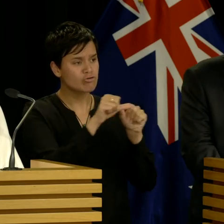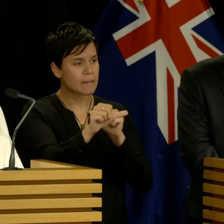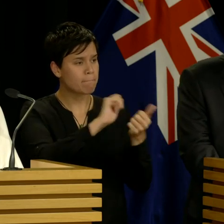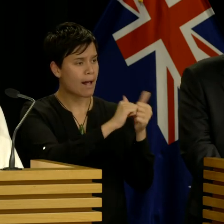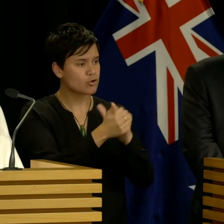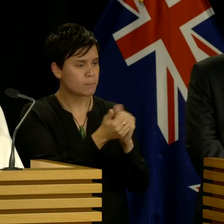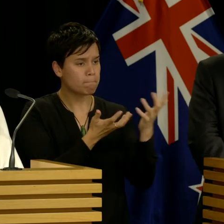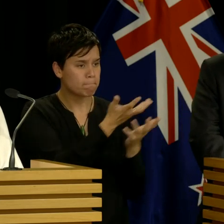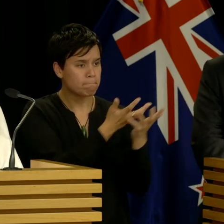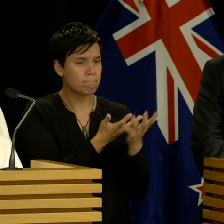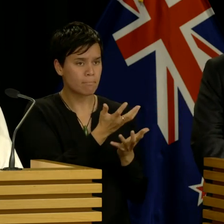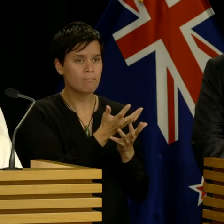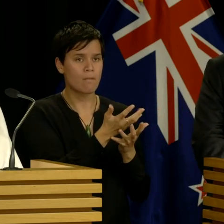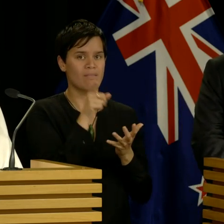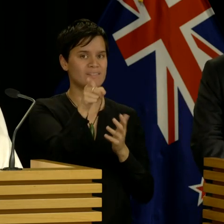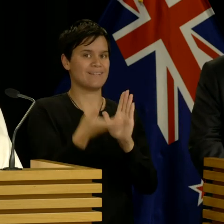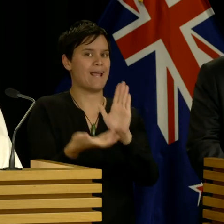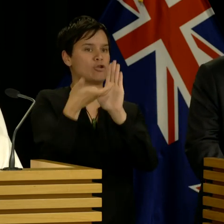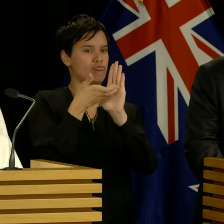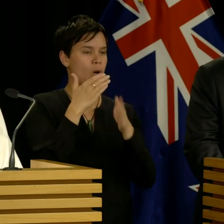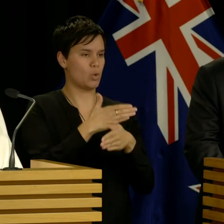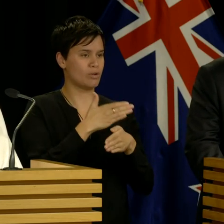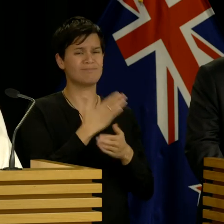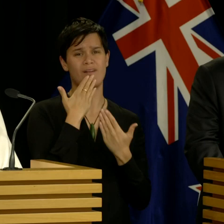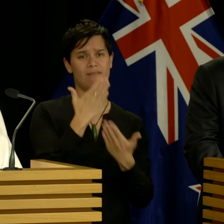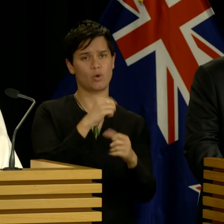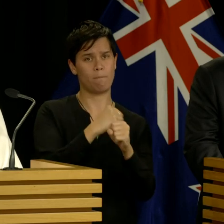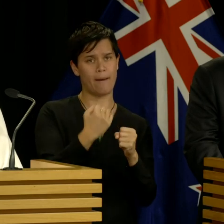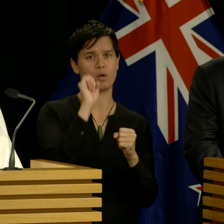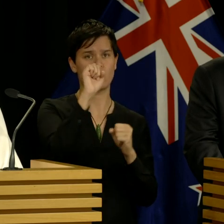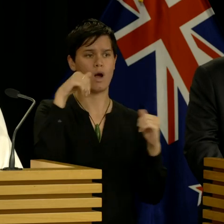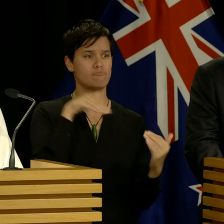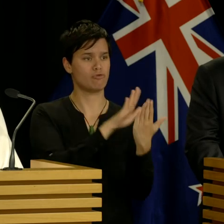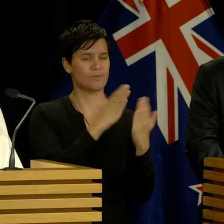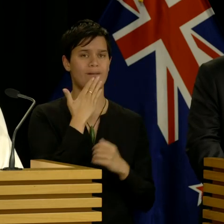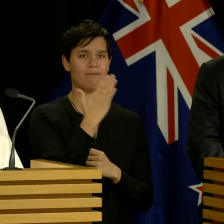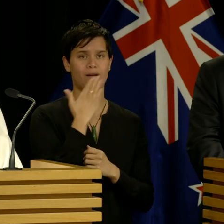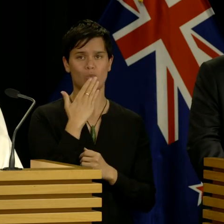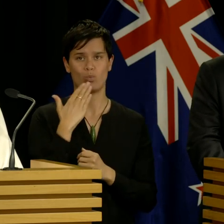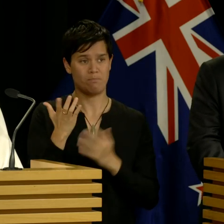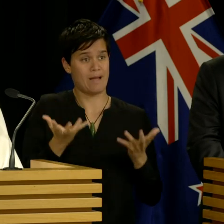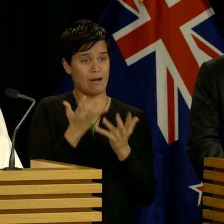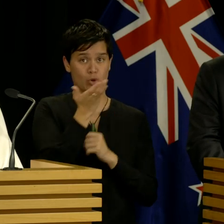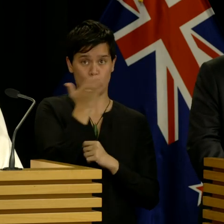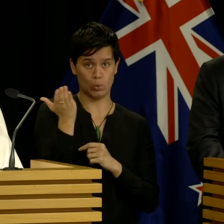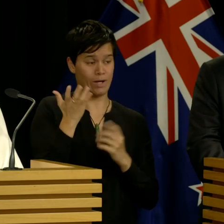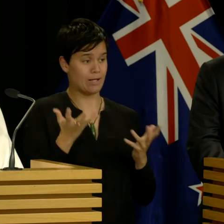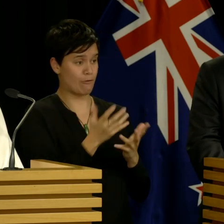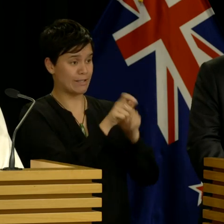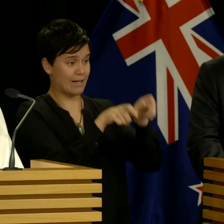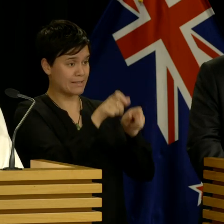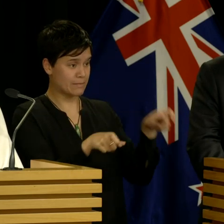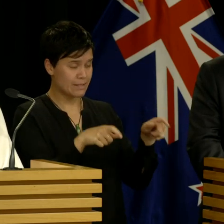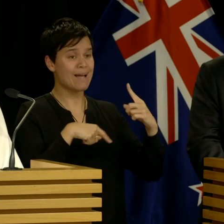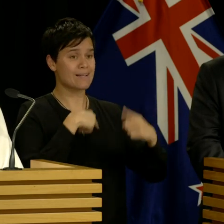business groups. I want to thank the banks for their approach to now and continue to encourage both them and their customers to keep